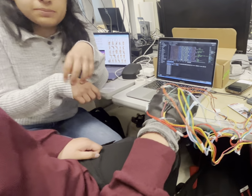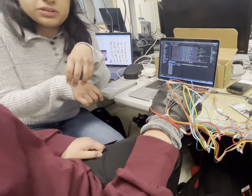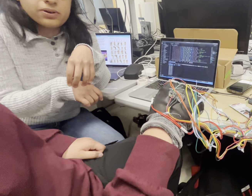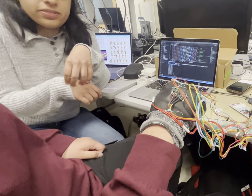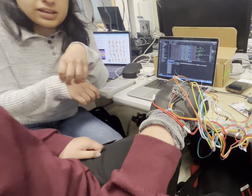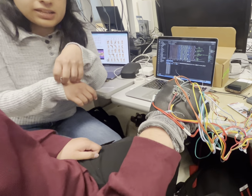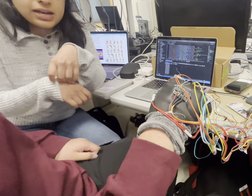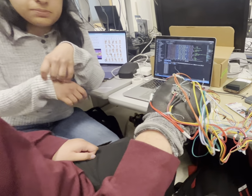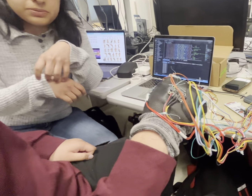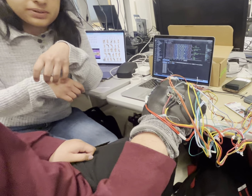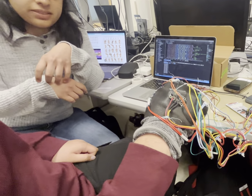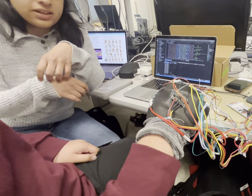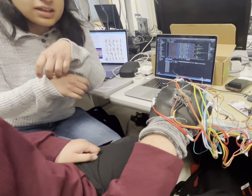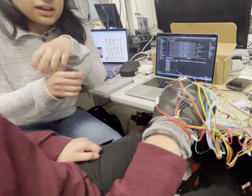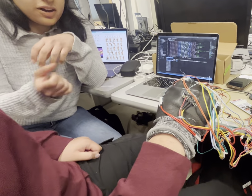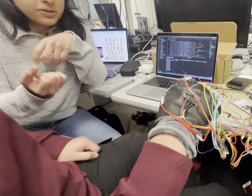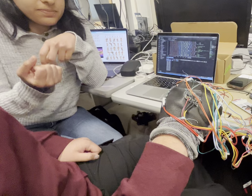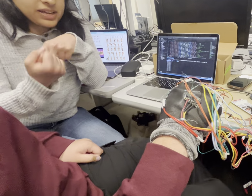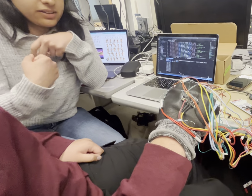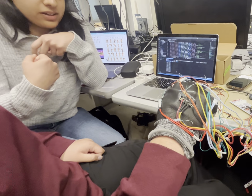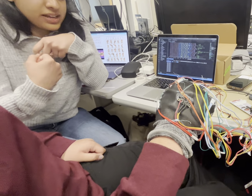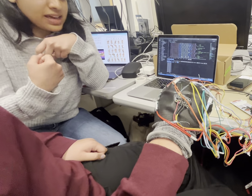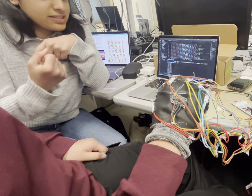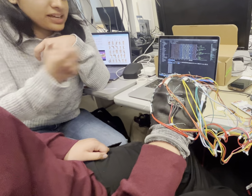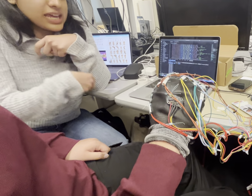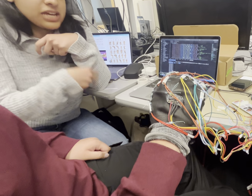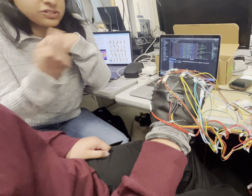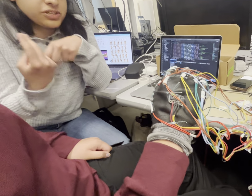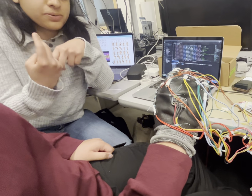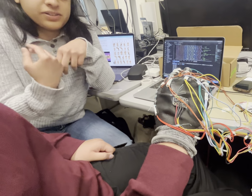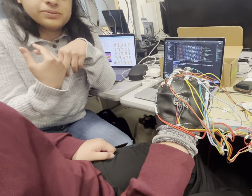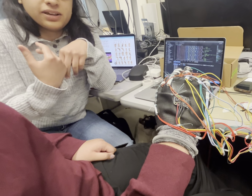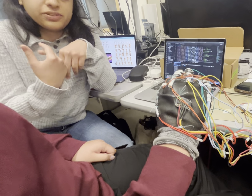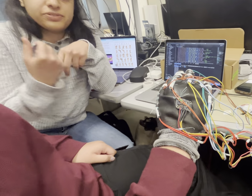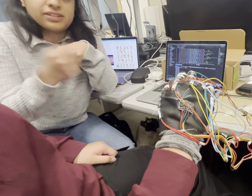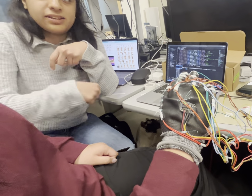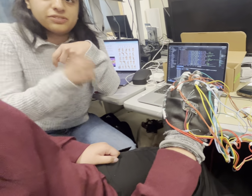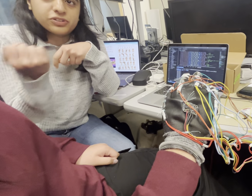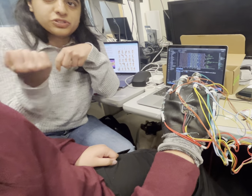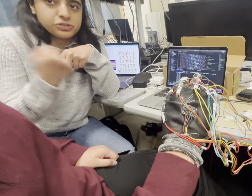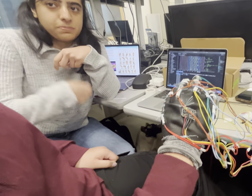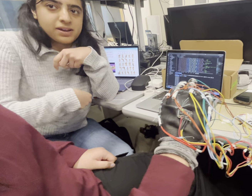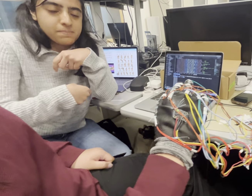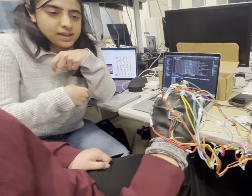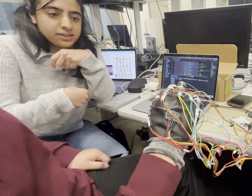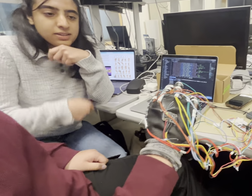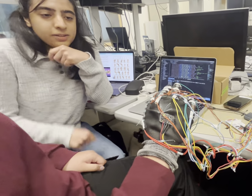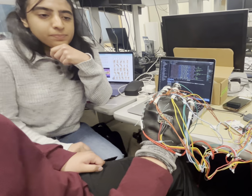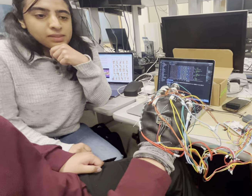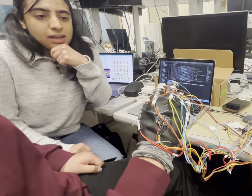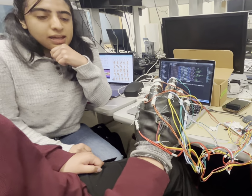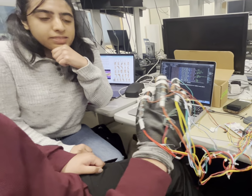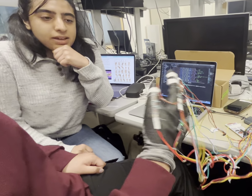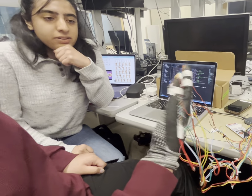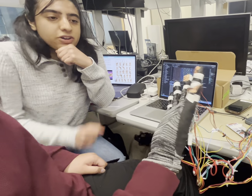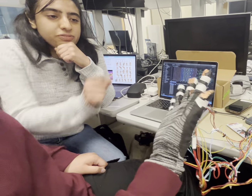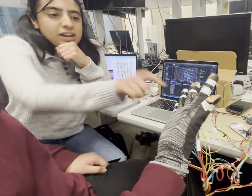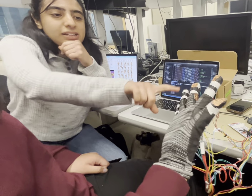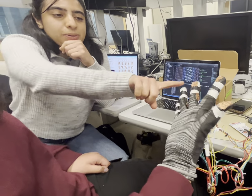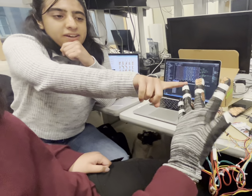on there that helps with, Okay. I guess like H and U are 2 letters that differ just by bend. And then finally we have